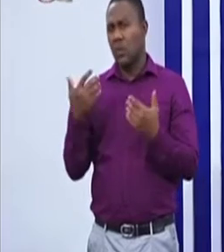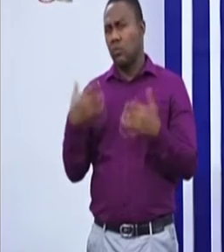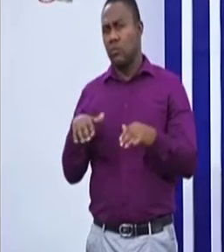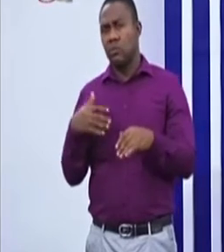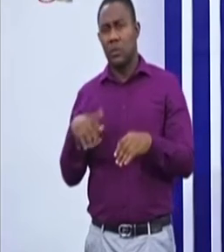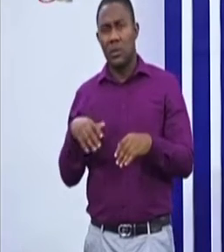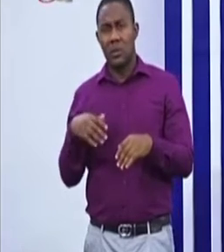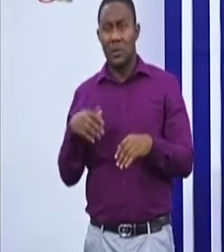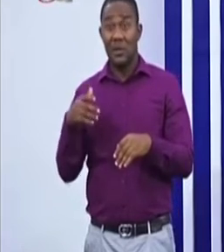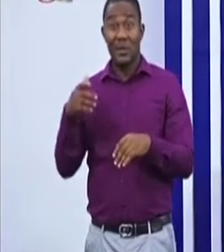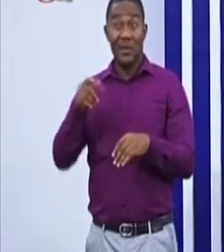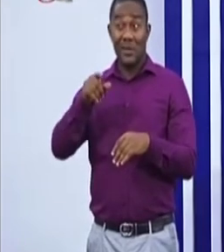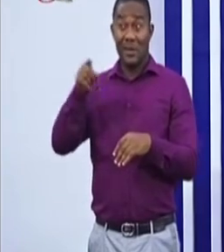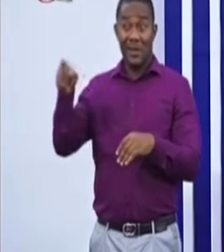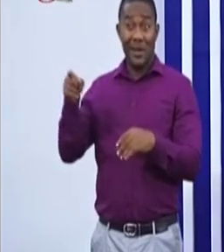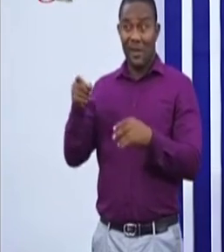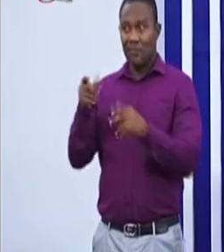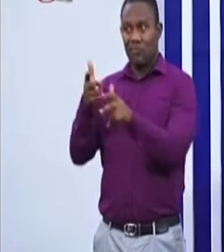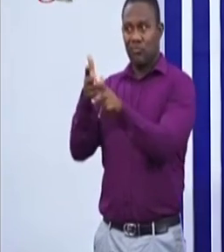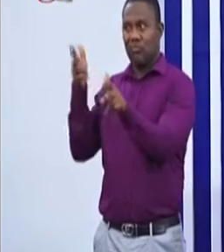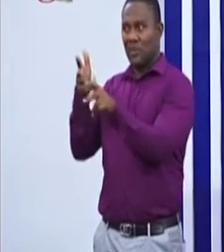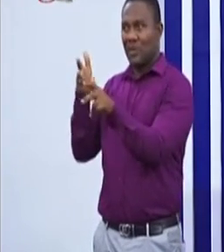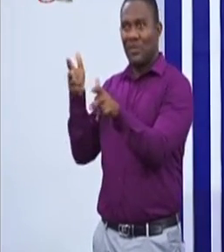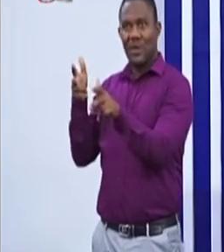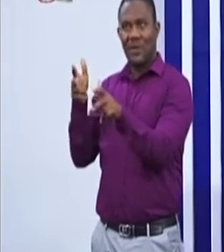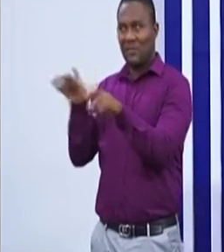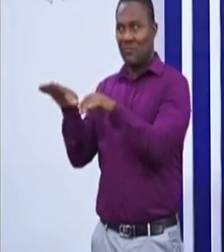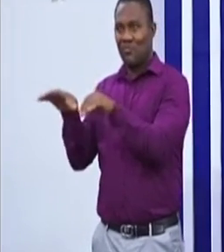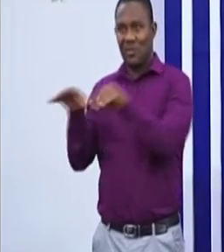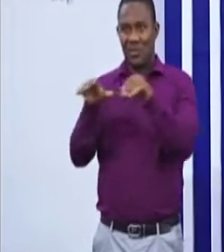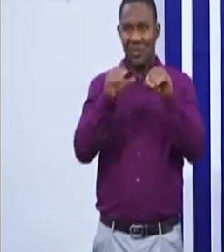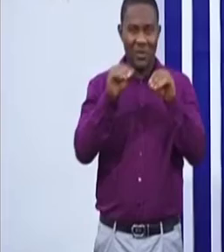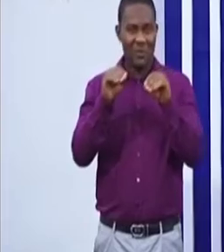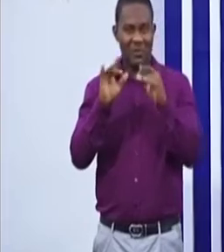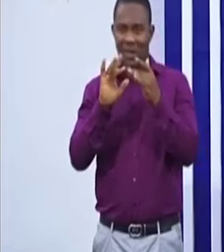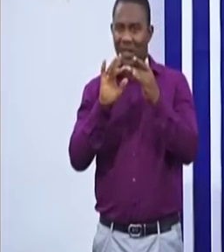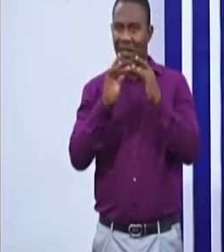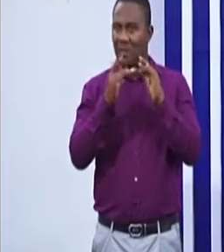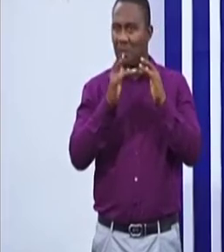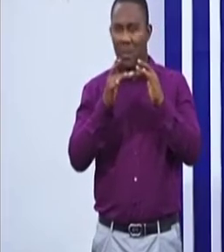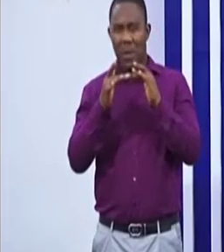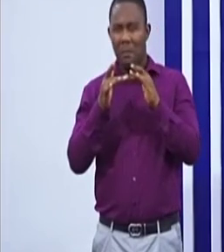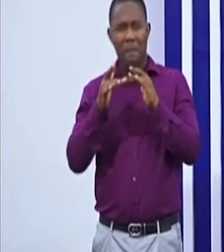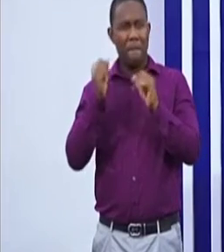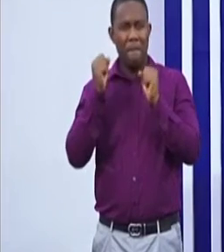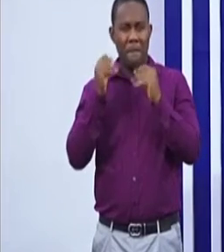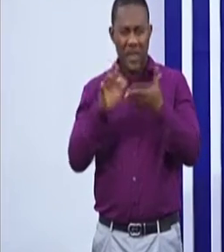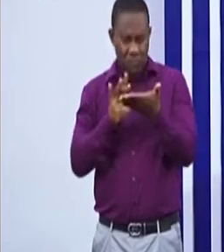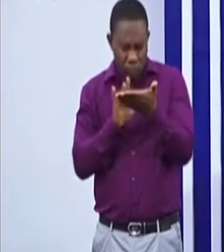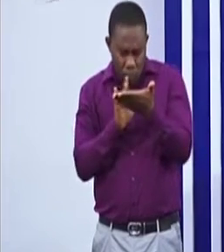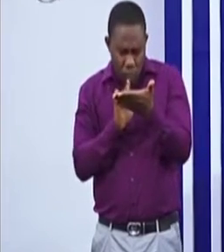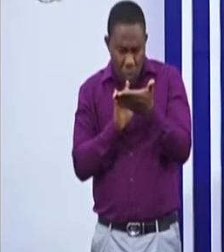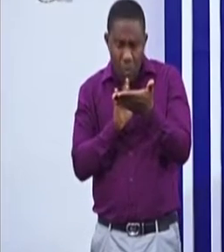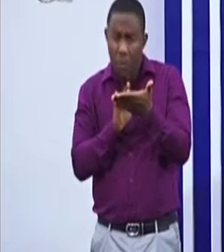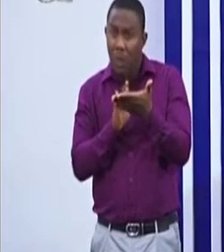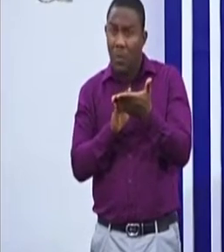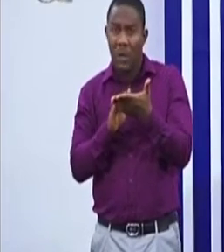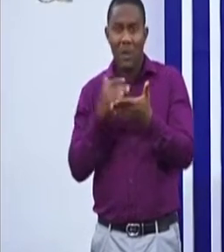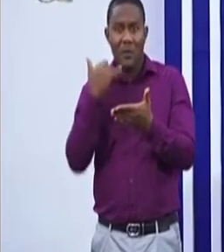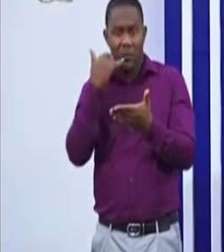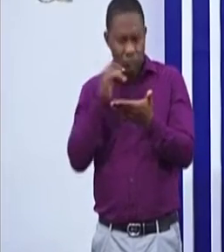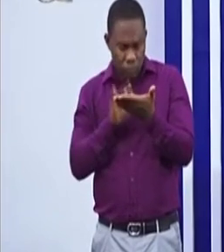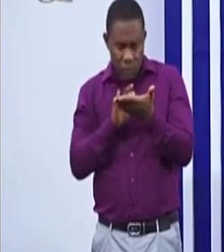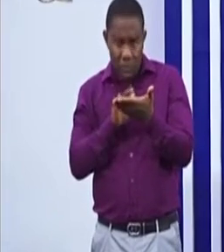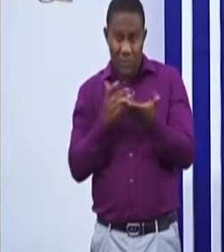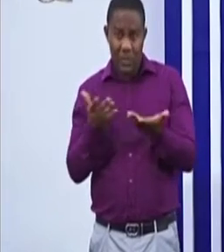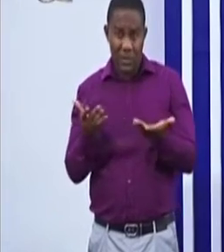moved from the streets online. And so the President has directed that the ministry, the NCA, should